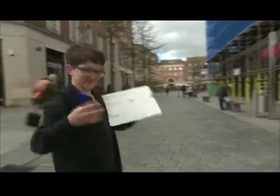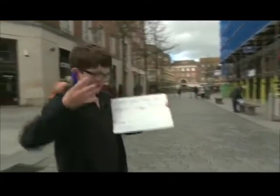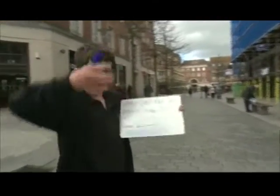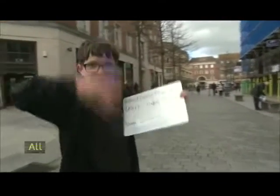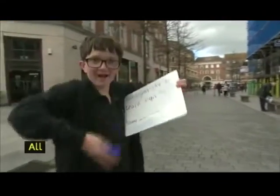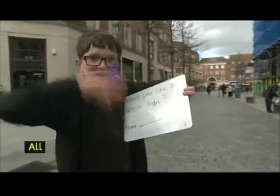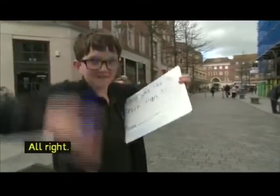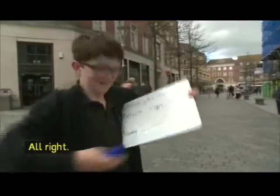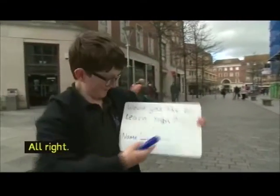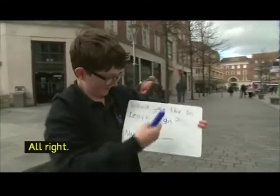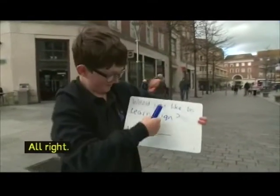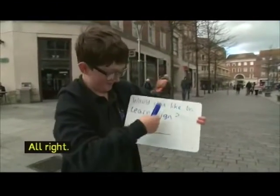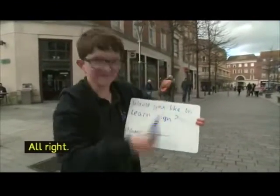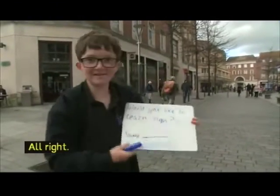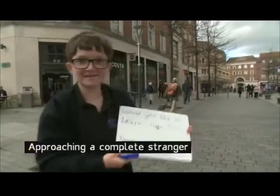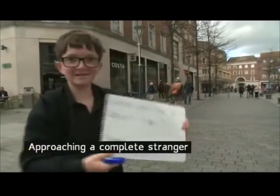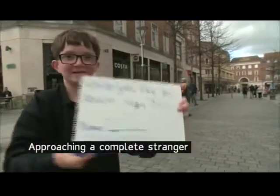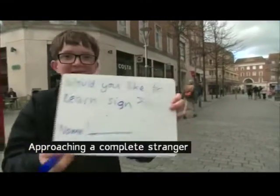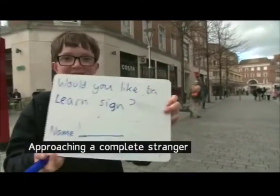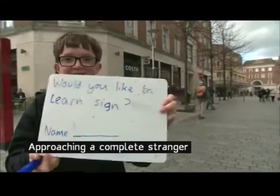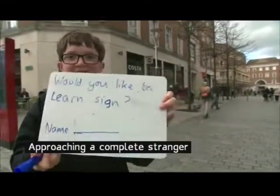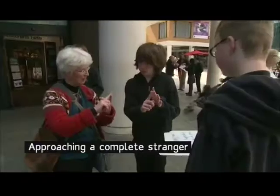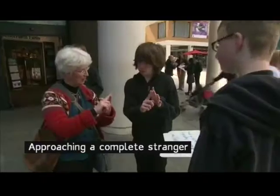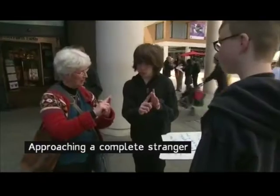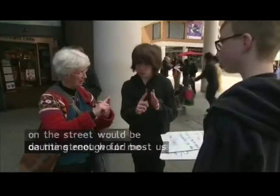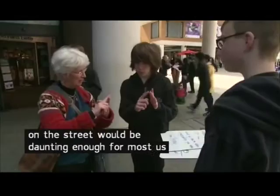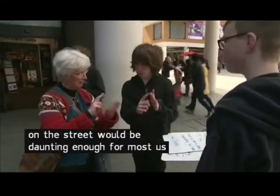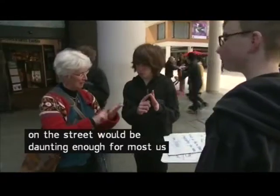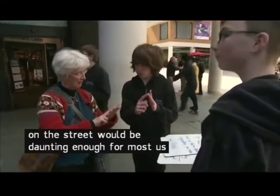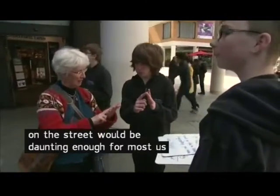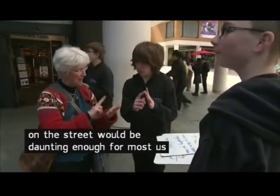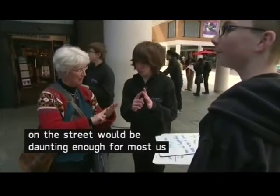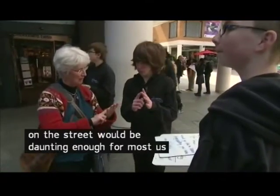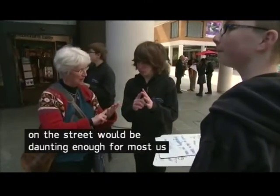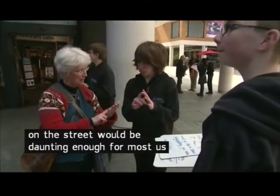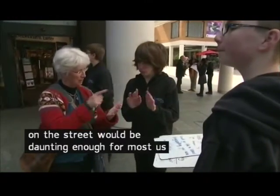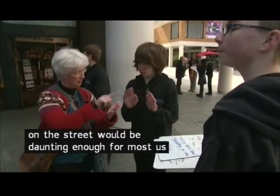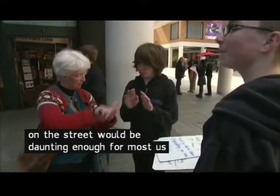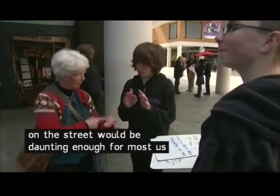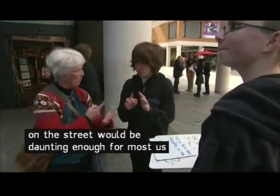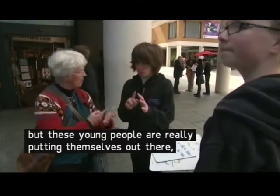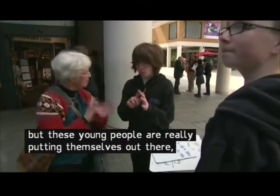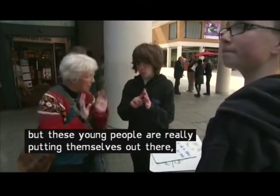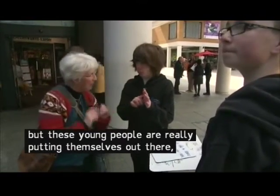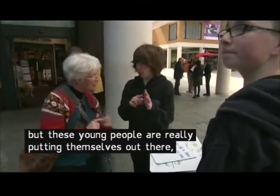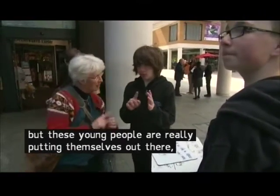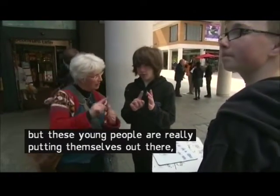Approaching a complete stranger on the street would be daunting enough for most of us. But these young people are really putting themselves out